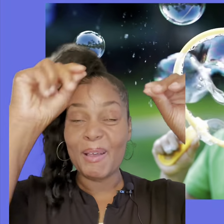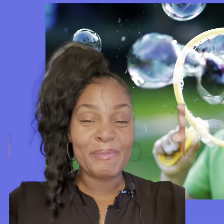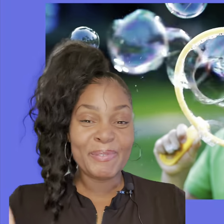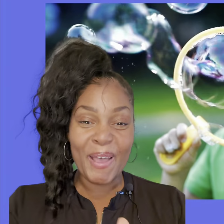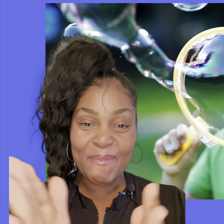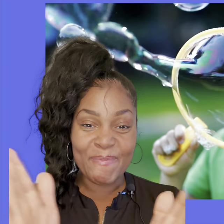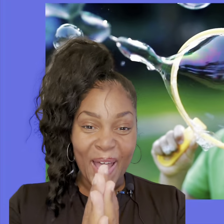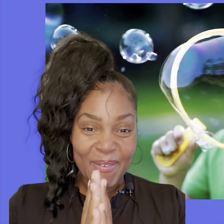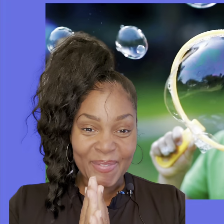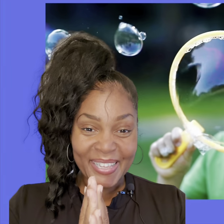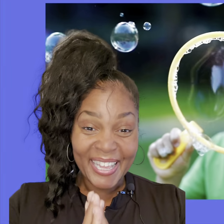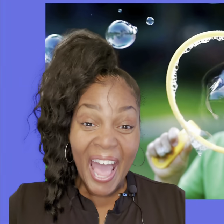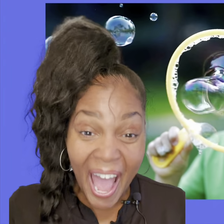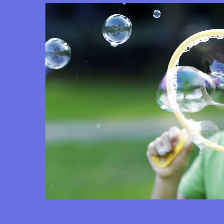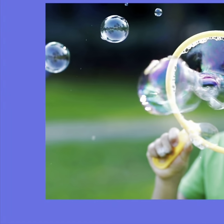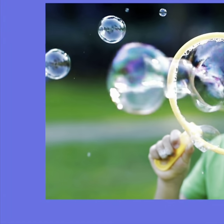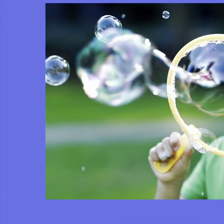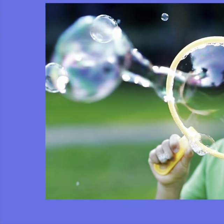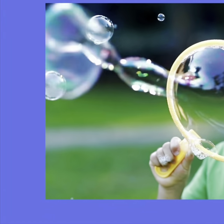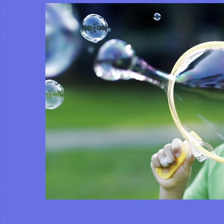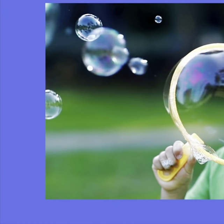Bubbles, bubbles, pop, pop.